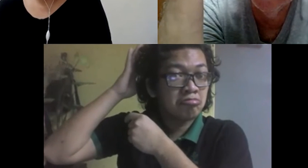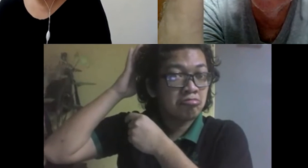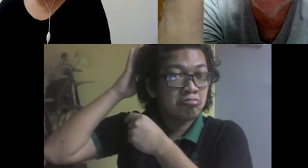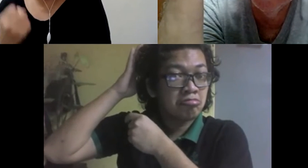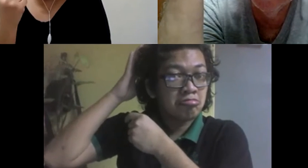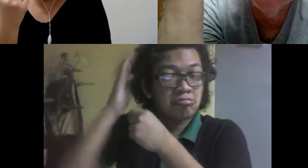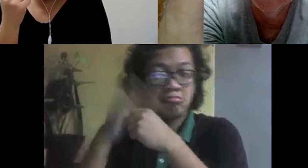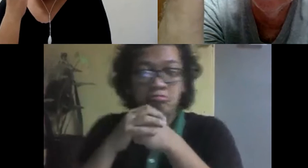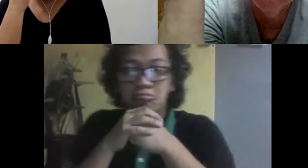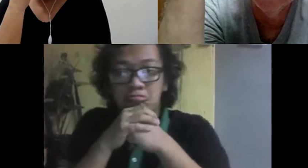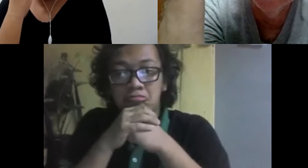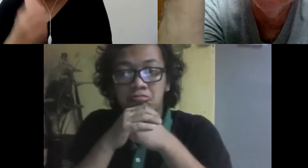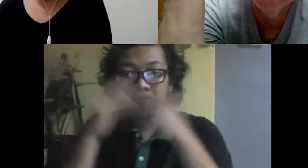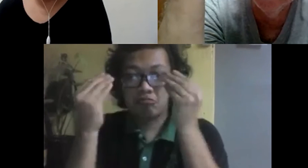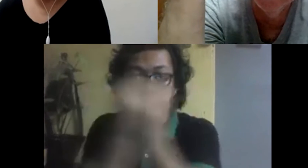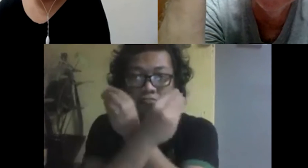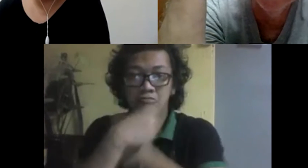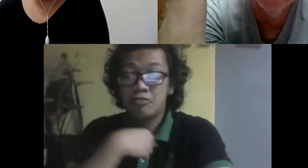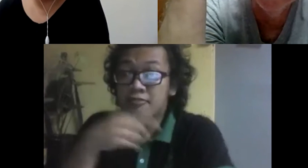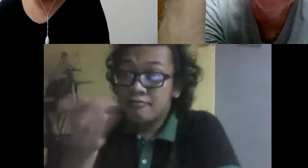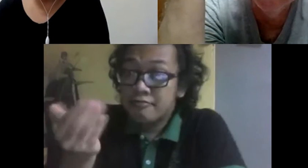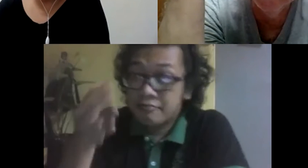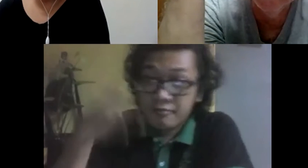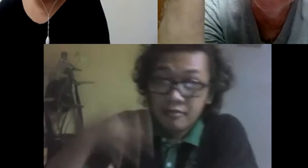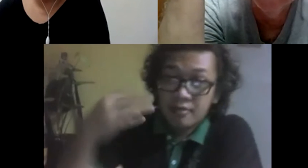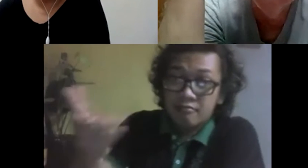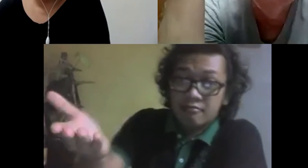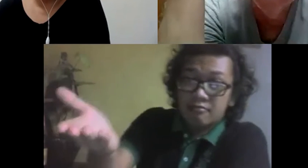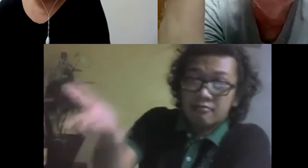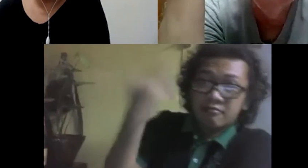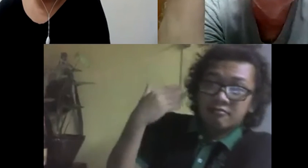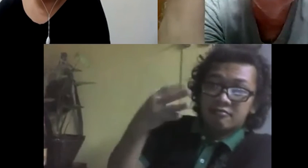Are we also going to consider the finger orientation?